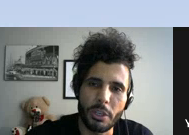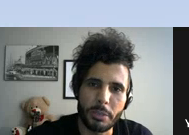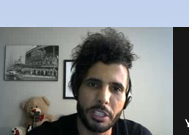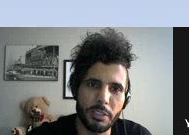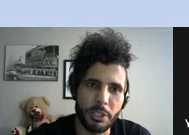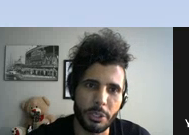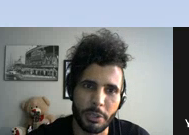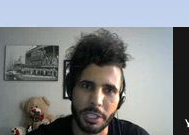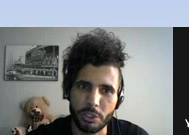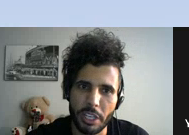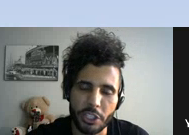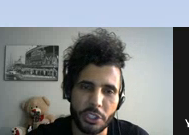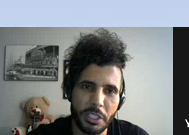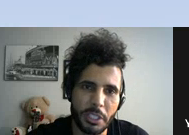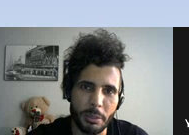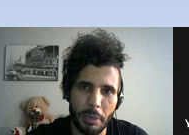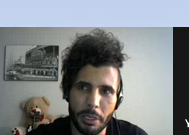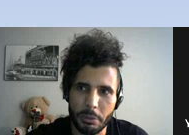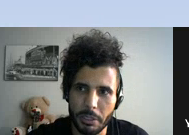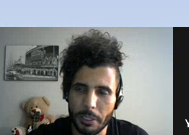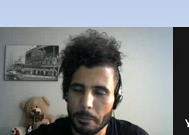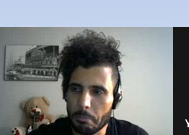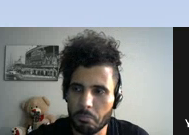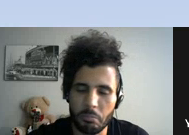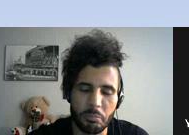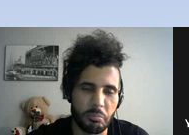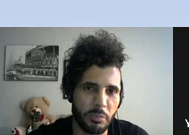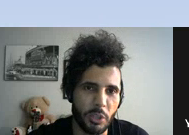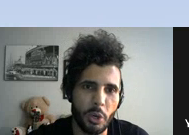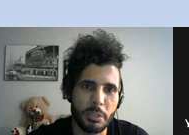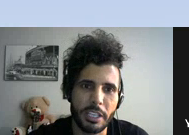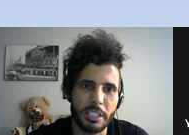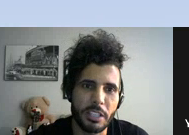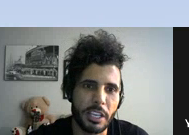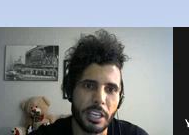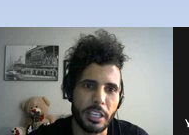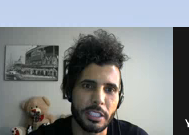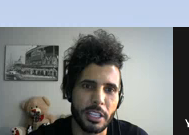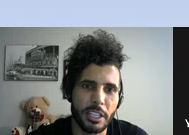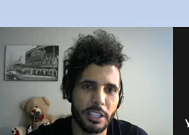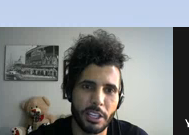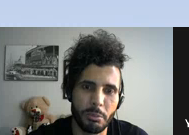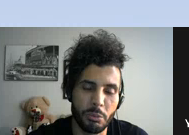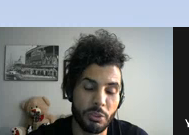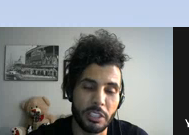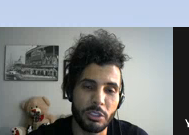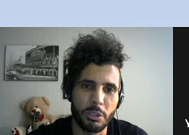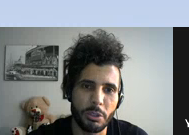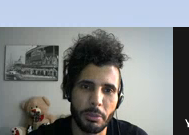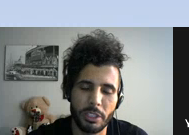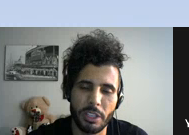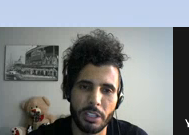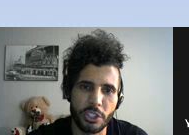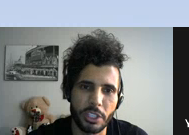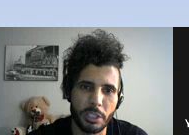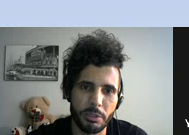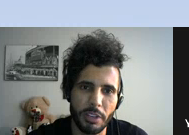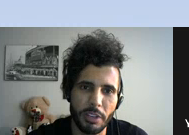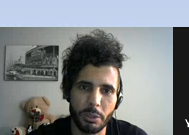So I'm going to give you an introduction about home science, and then I'll move on to the methodology that we followed